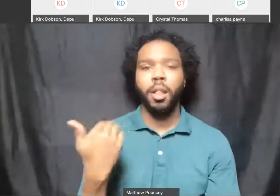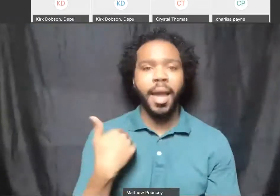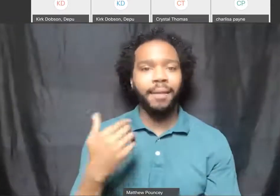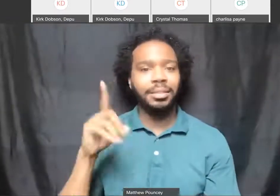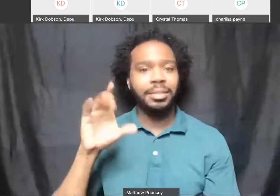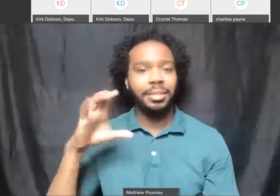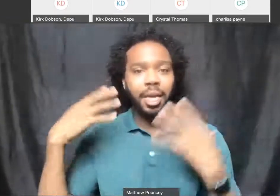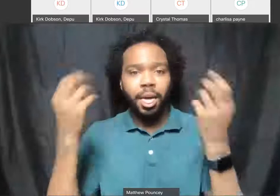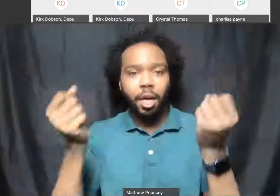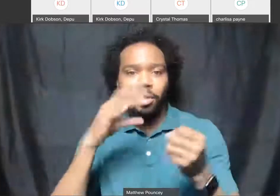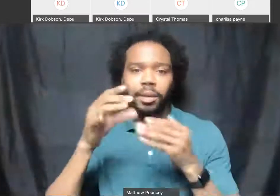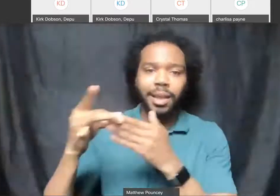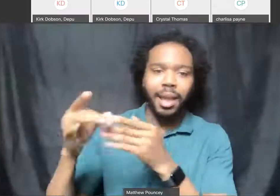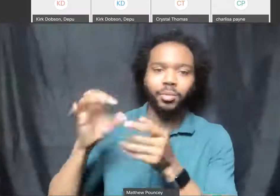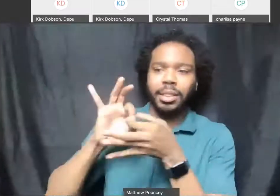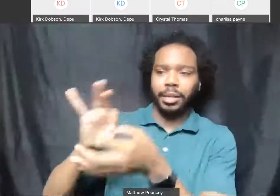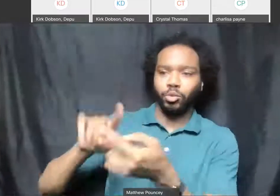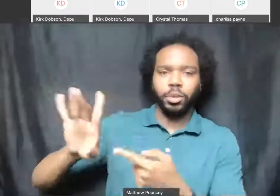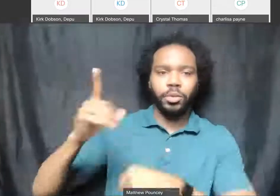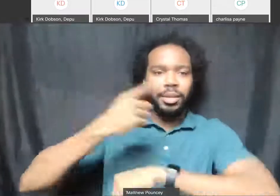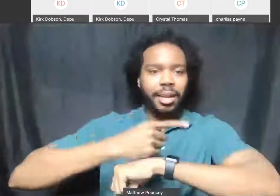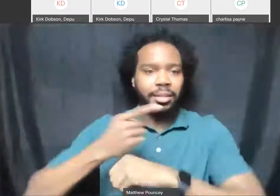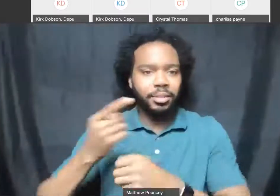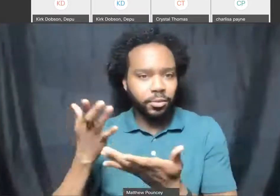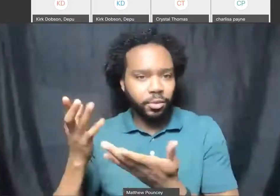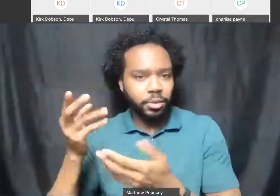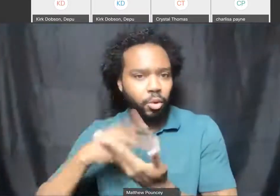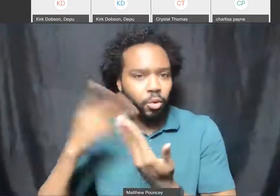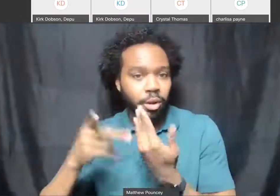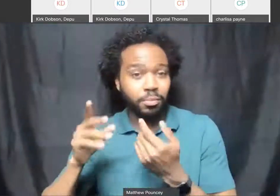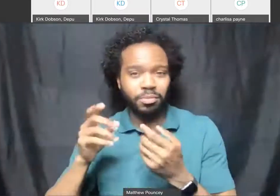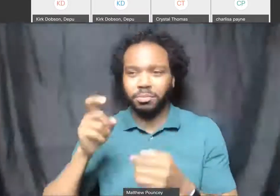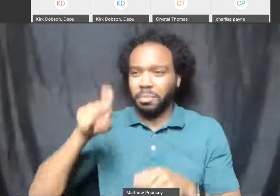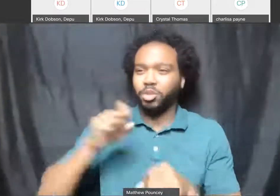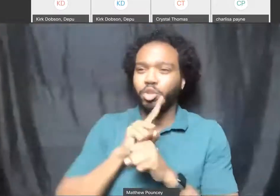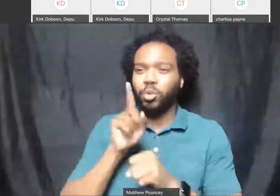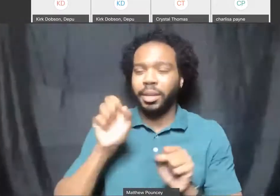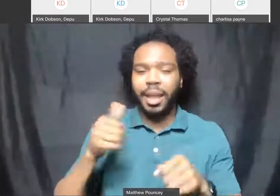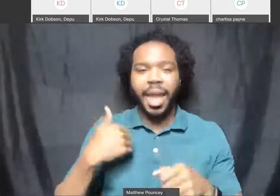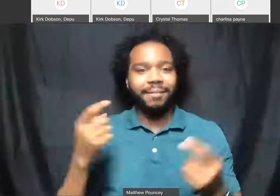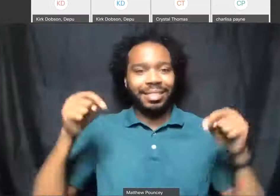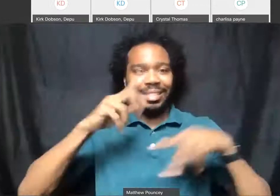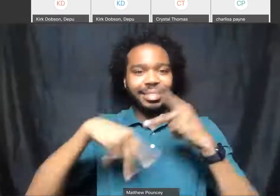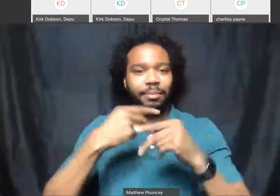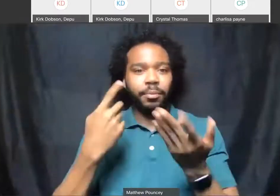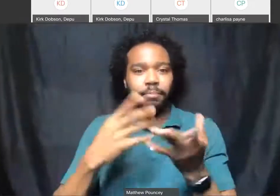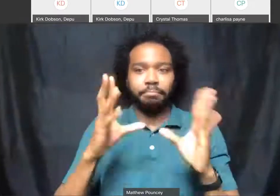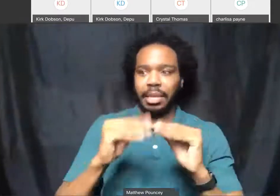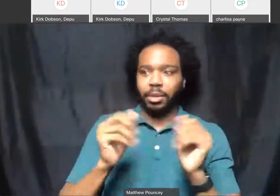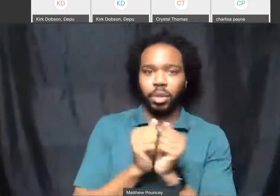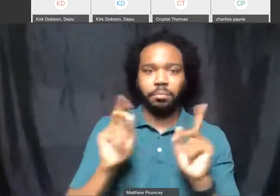regarding day in order to have these meetings with people. Just as a reminder, in our